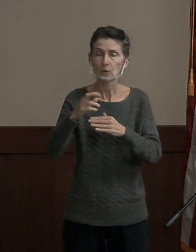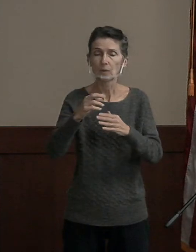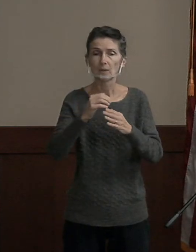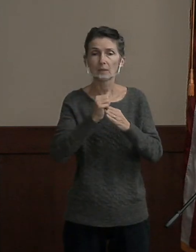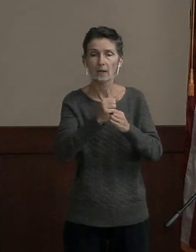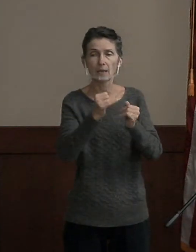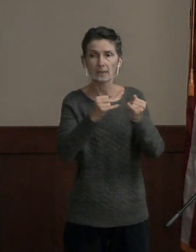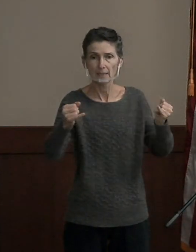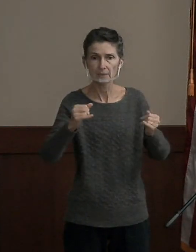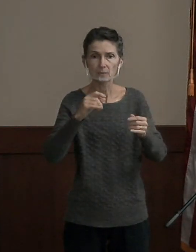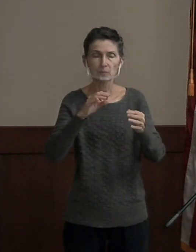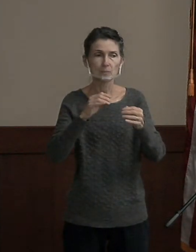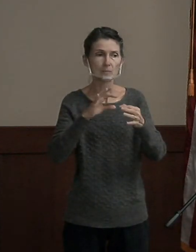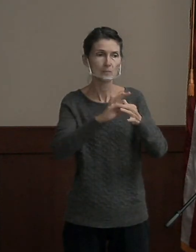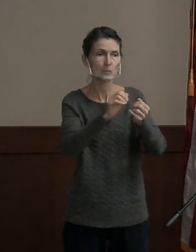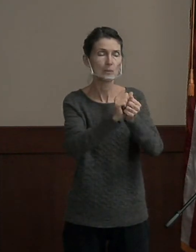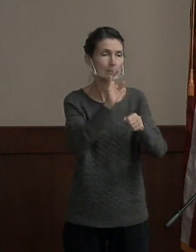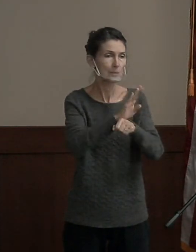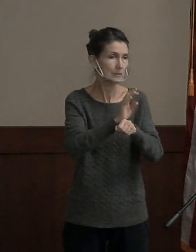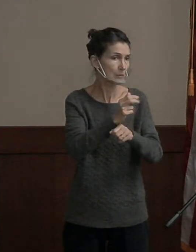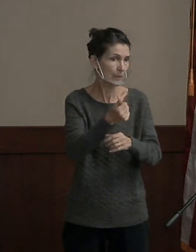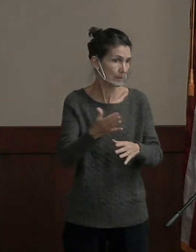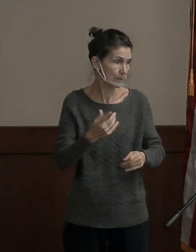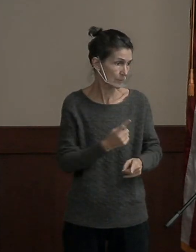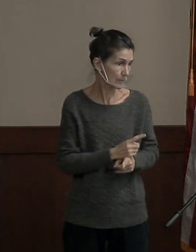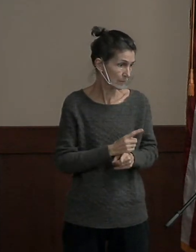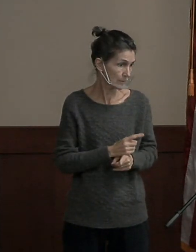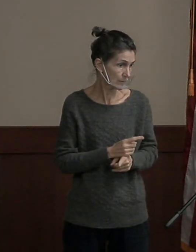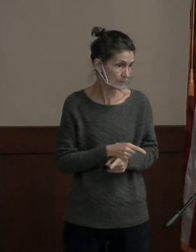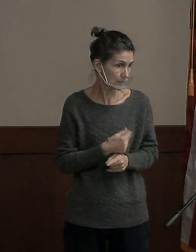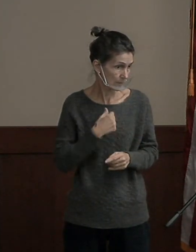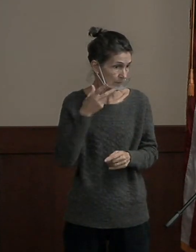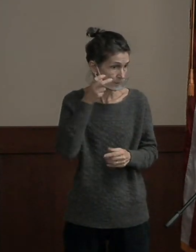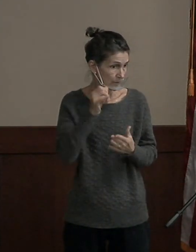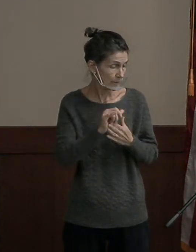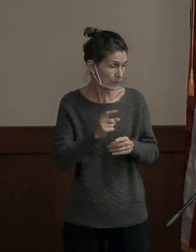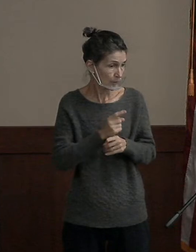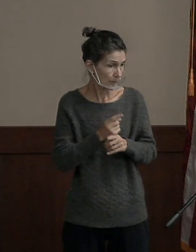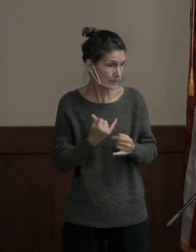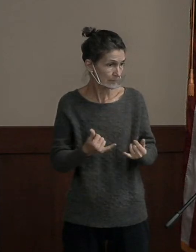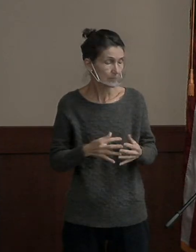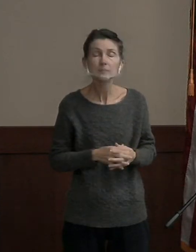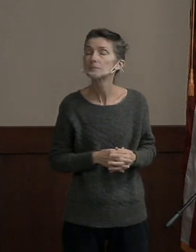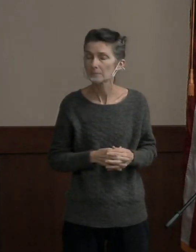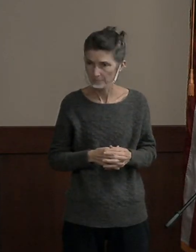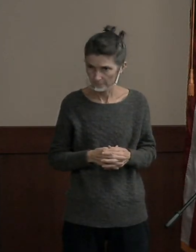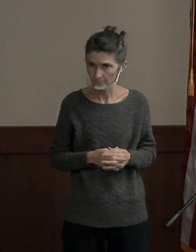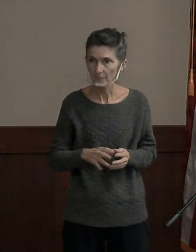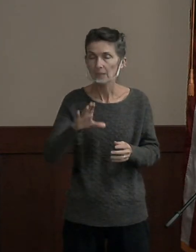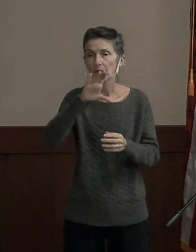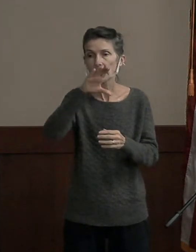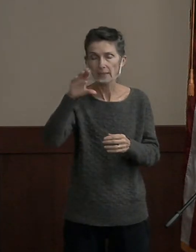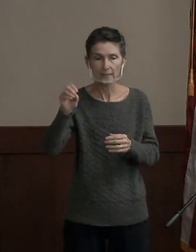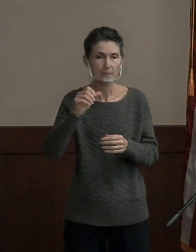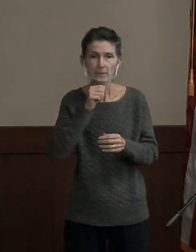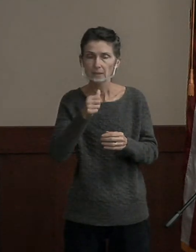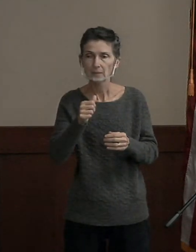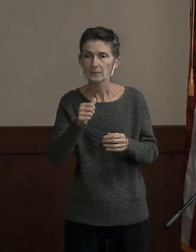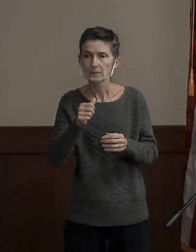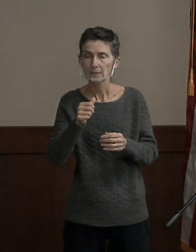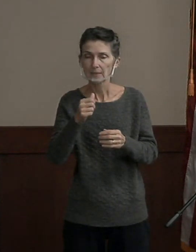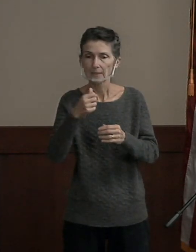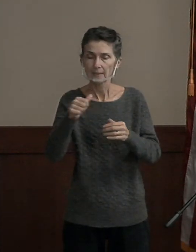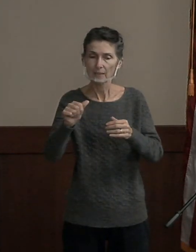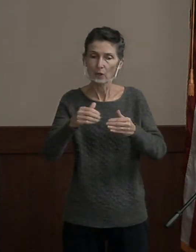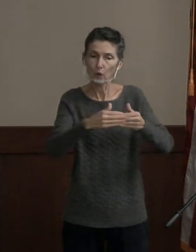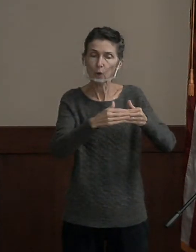in concerning businesses or any of that sort of thing. Is that right? Did I hear that correctly today? That's correct. The county is taking no